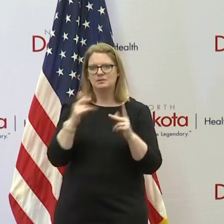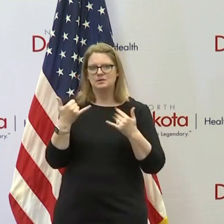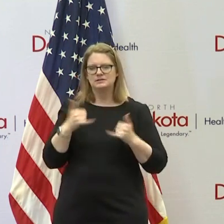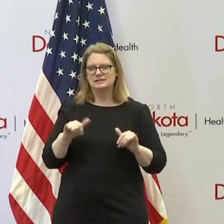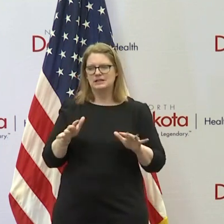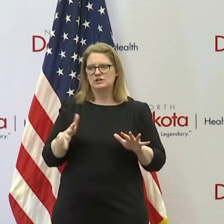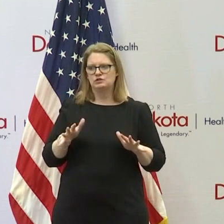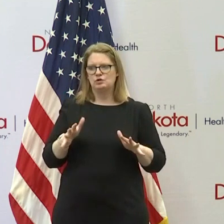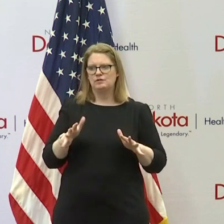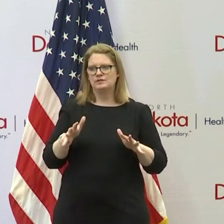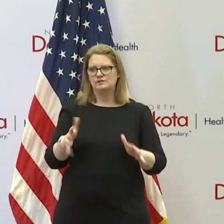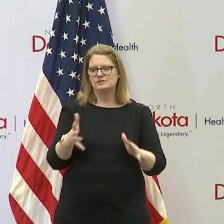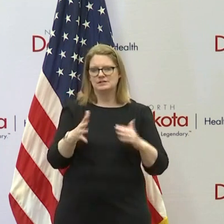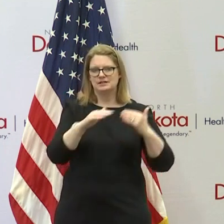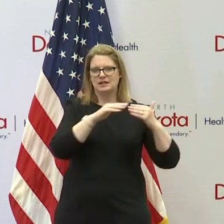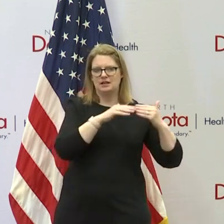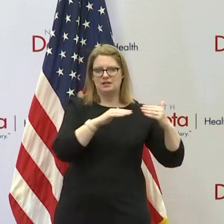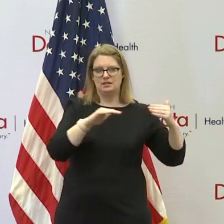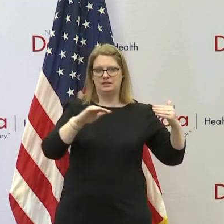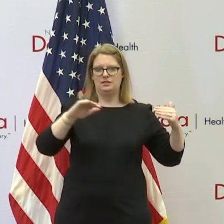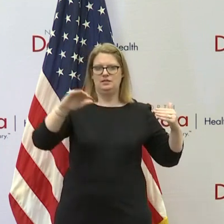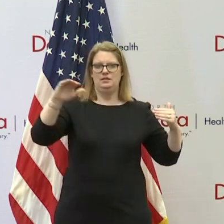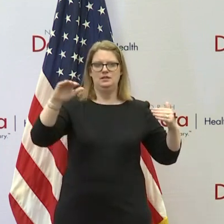about the trend line curving up?